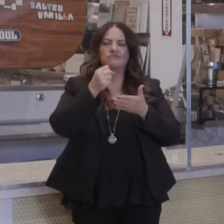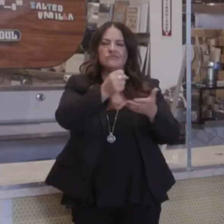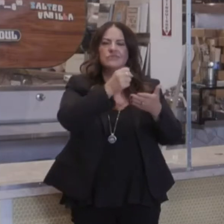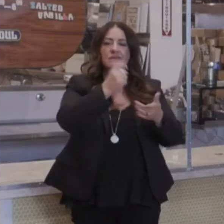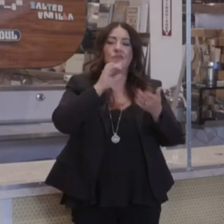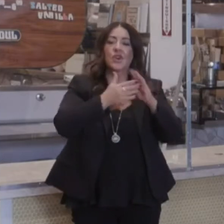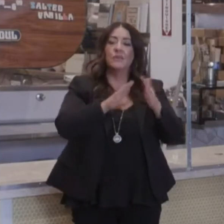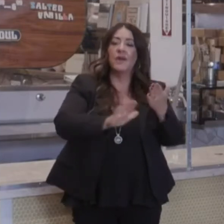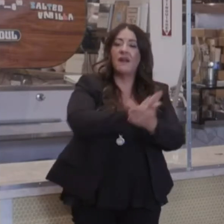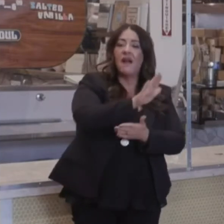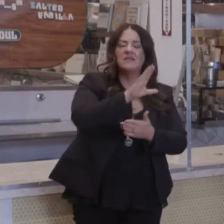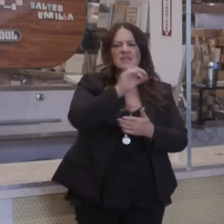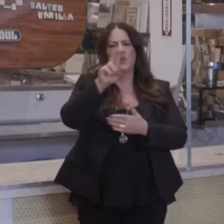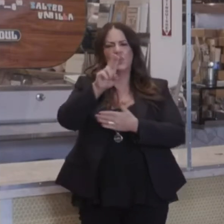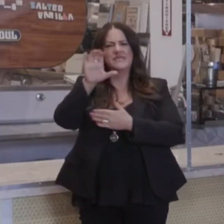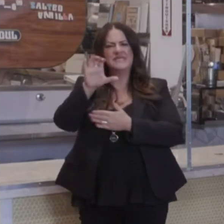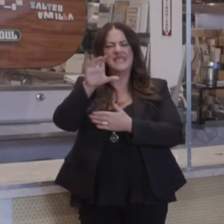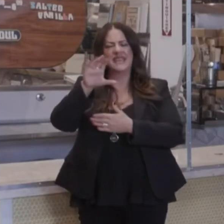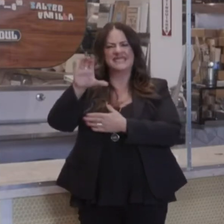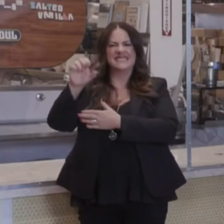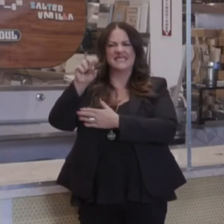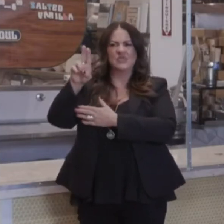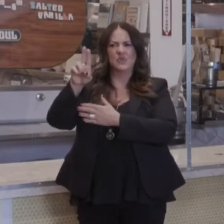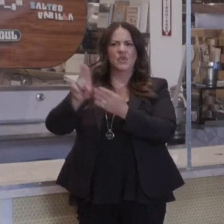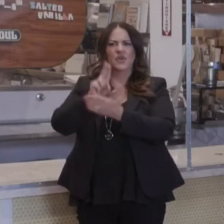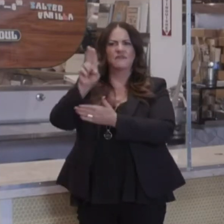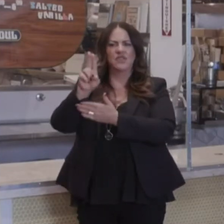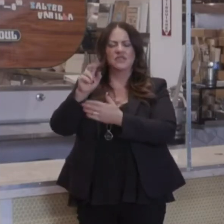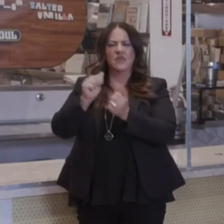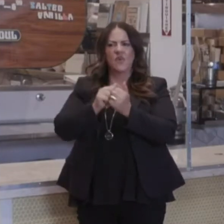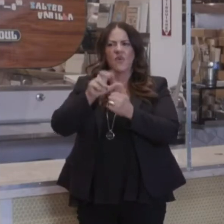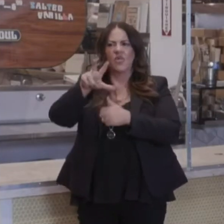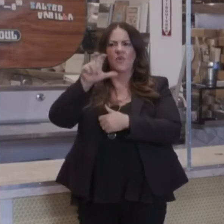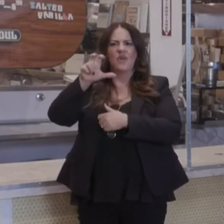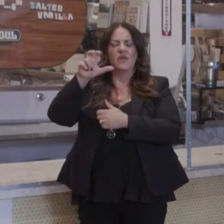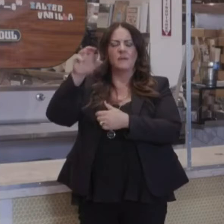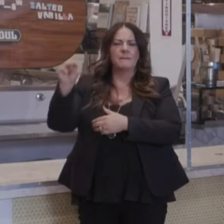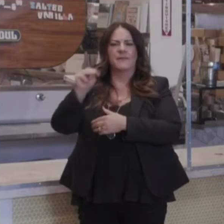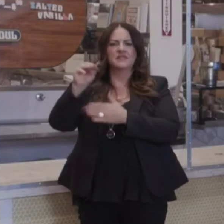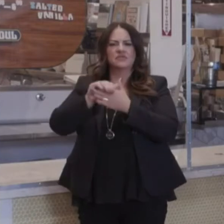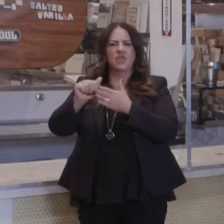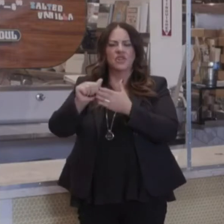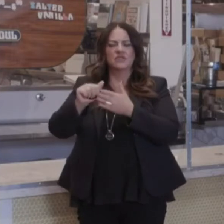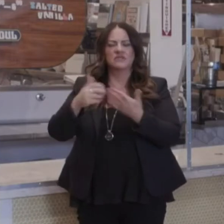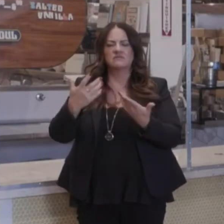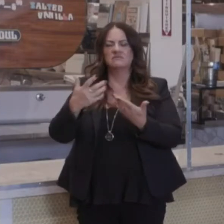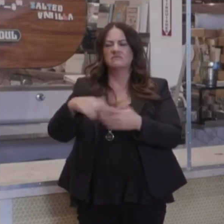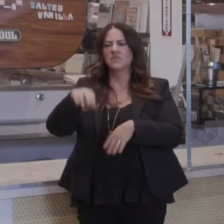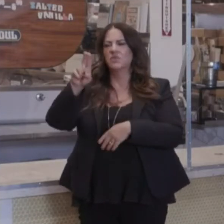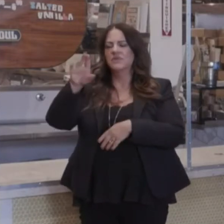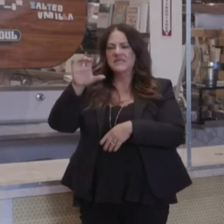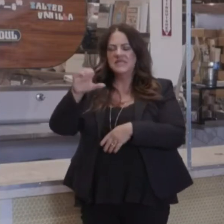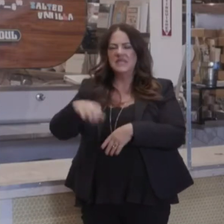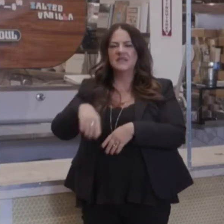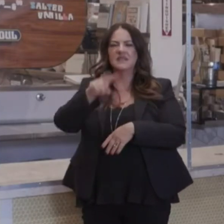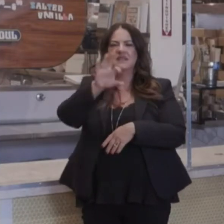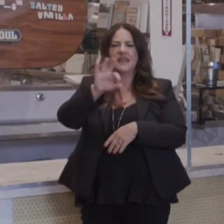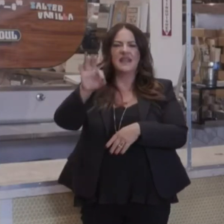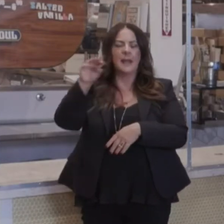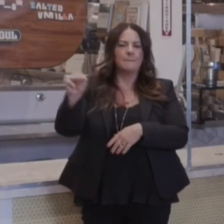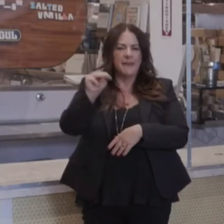college, we're doing it at the UC and CSU, over $300 million at the UC, $302 million, $299